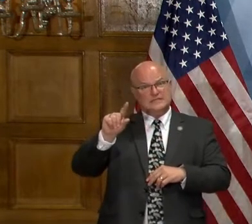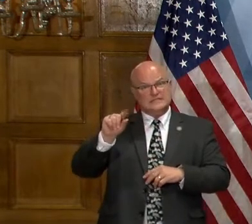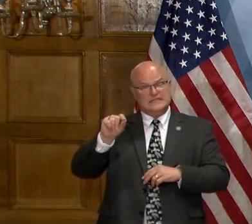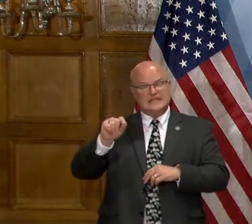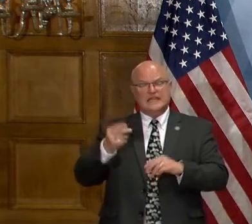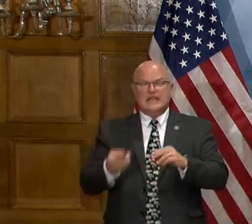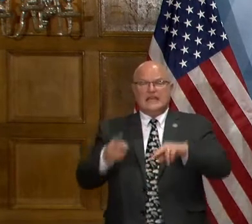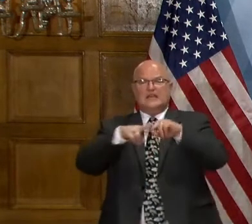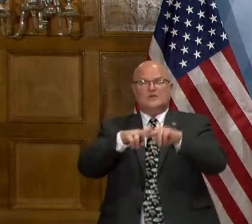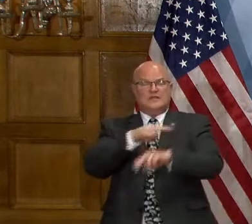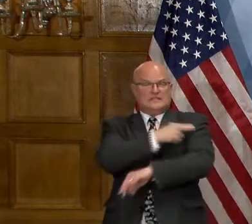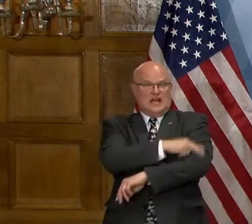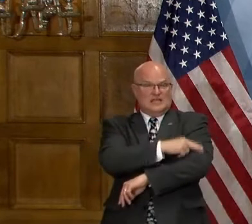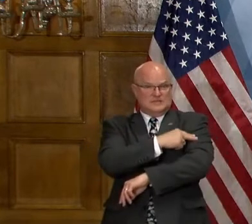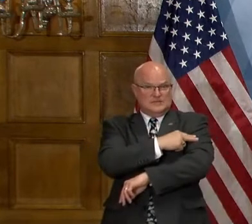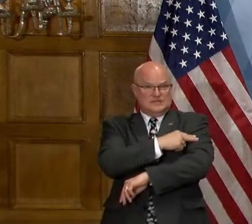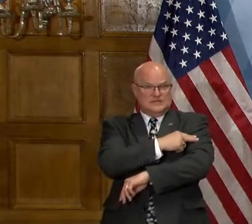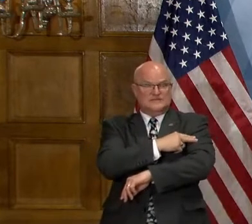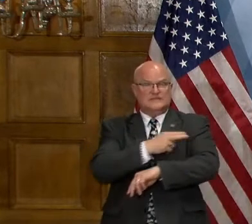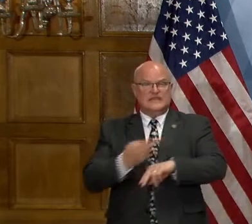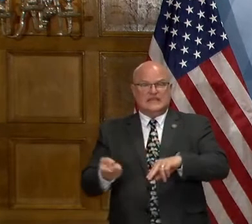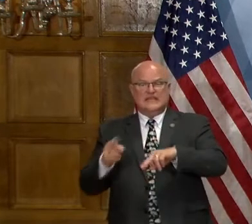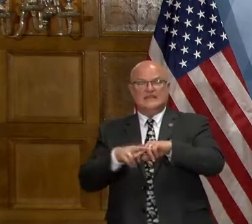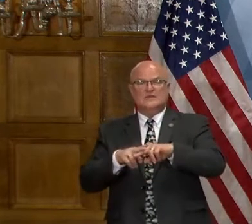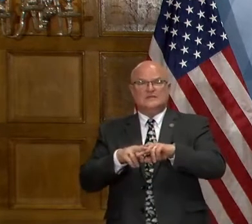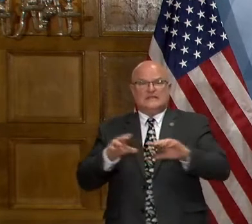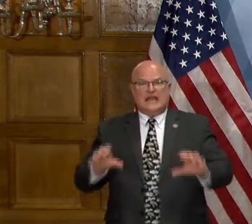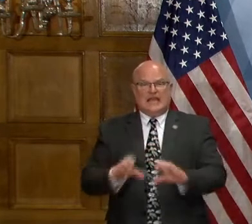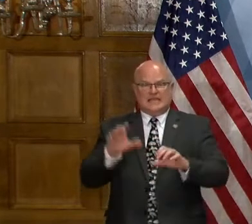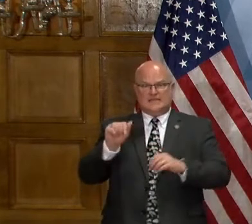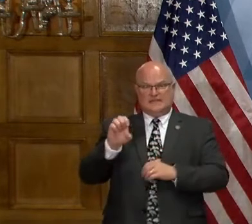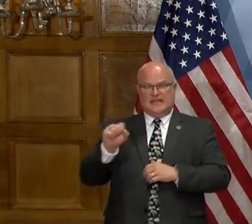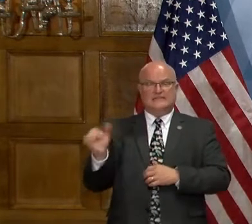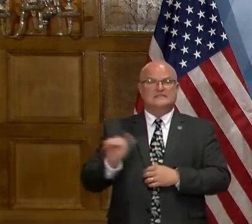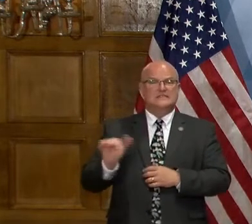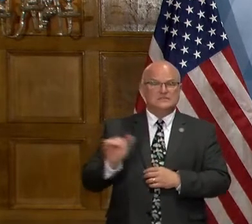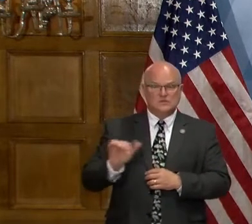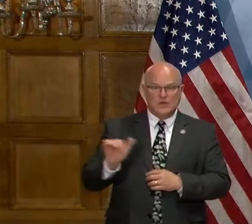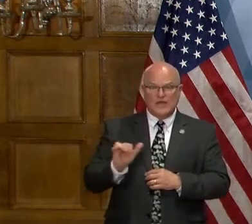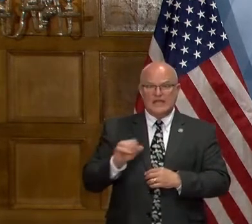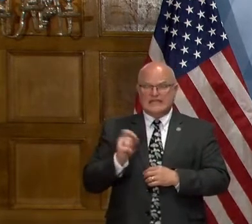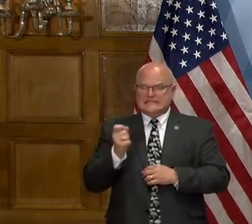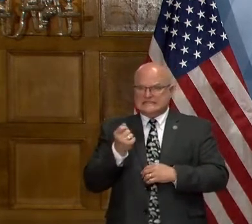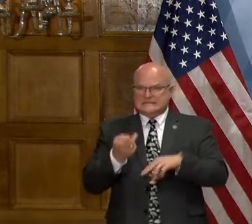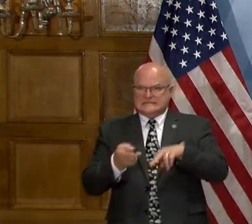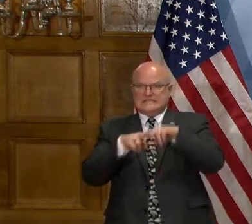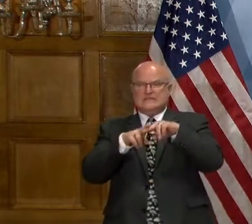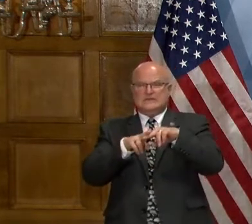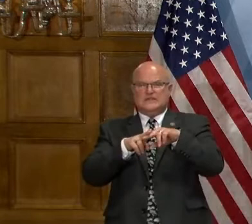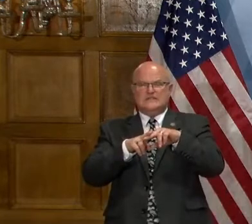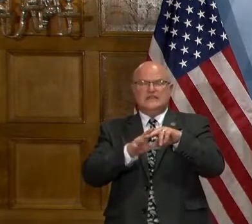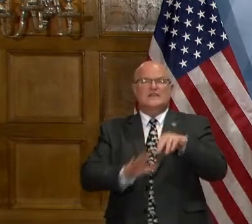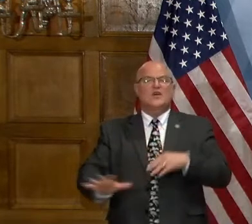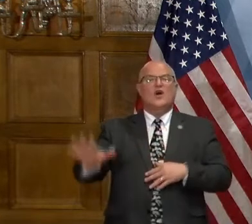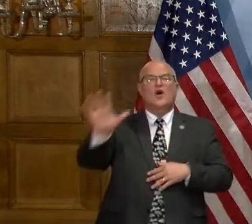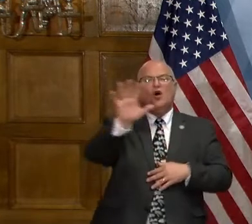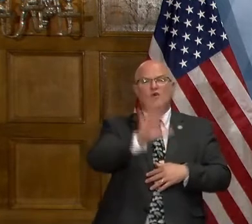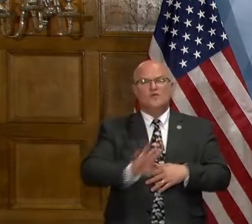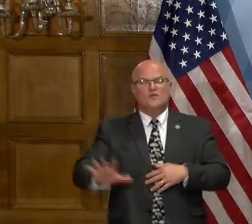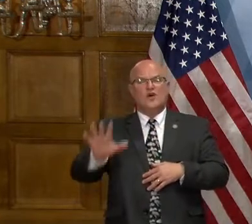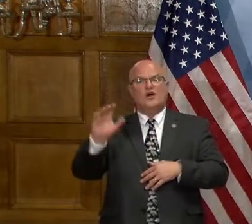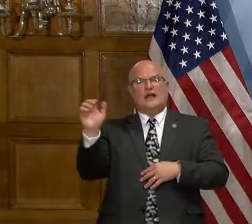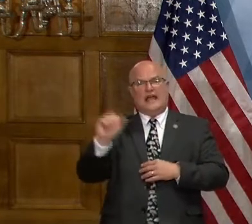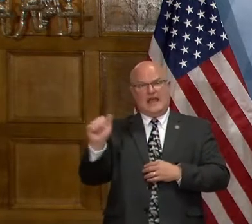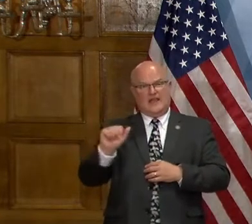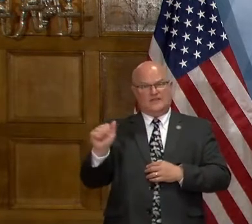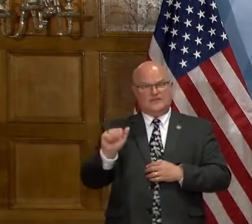number of hospitalizations, an increase in the number of active cases, as well as a slight increase in the overall rolling